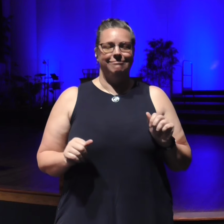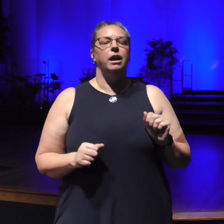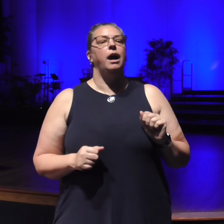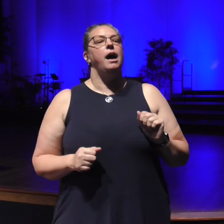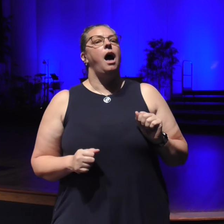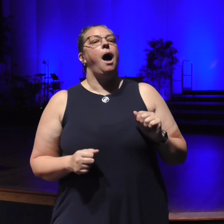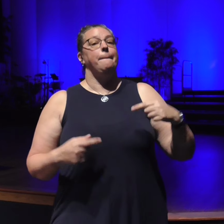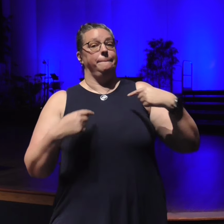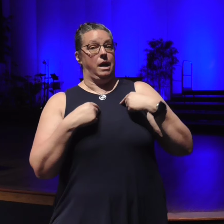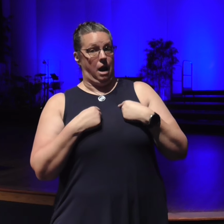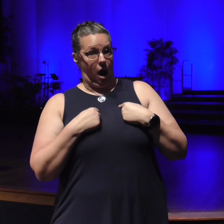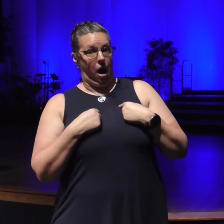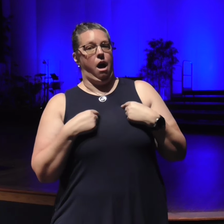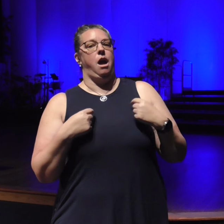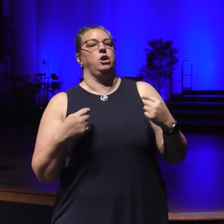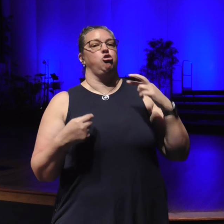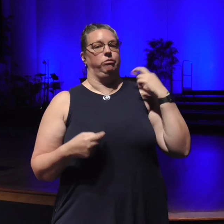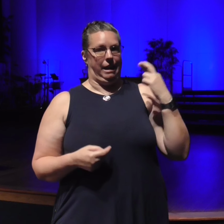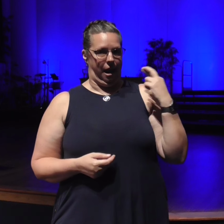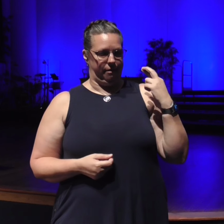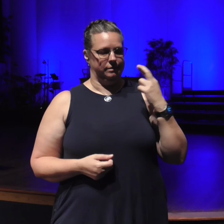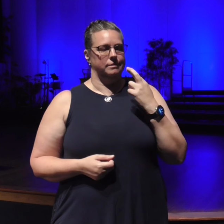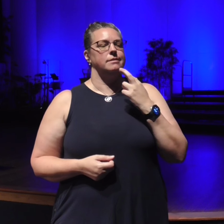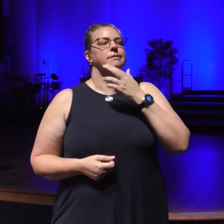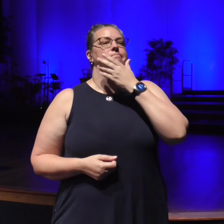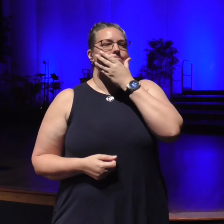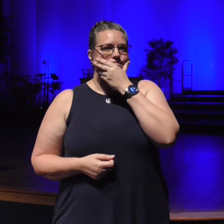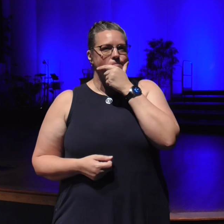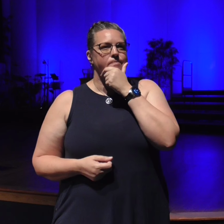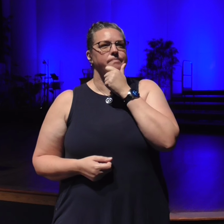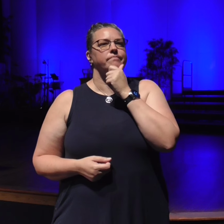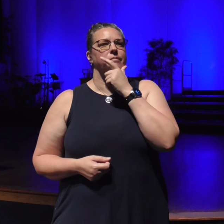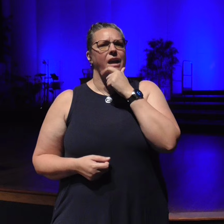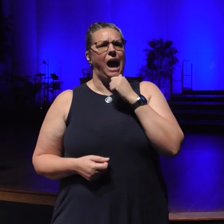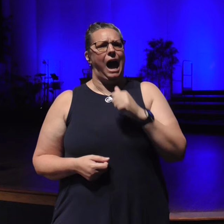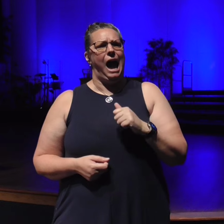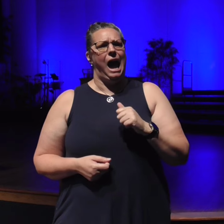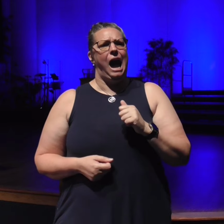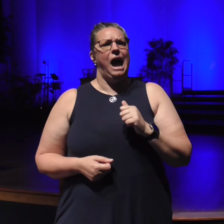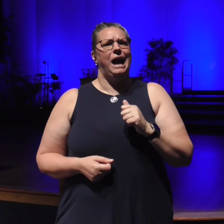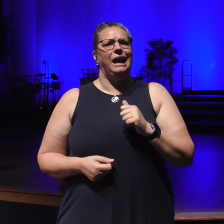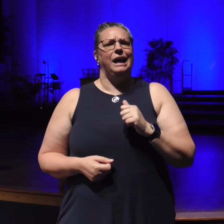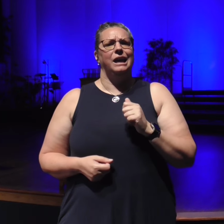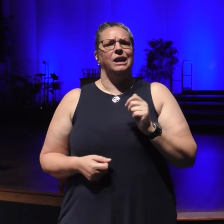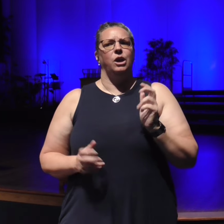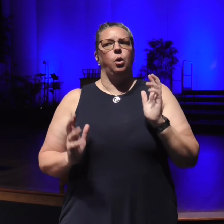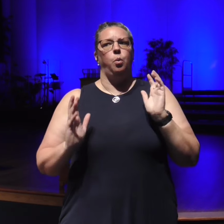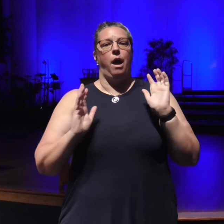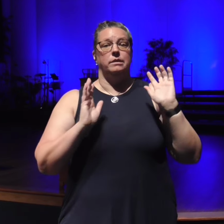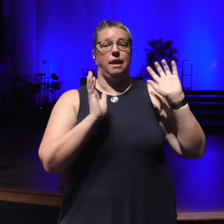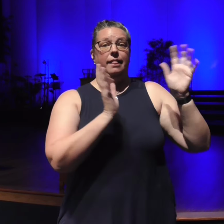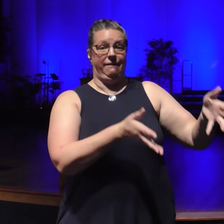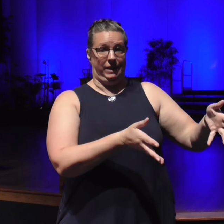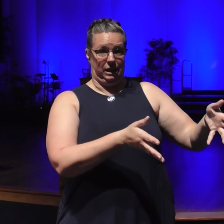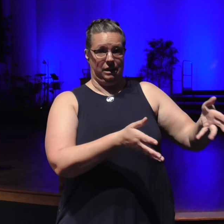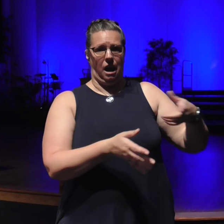But as I said, what I realized was I was giving up a huge piece of who I really was, because in my